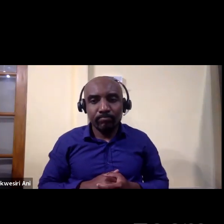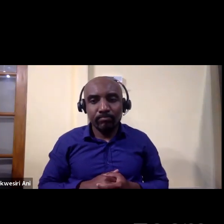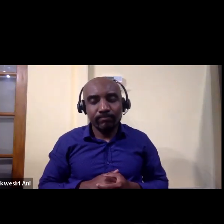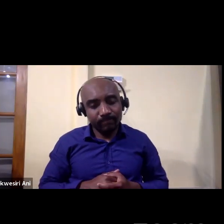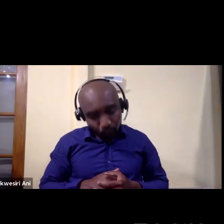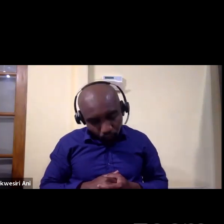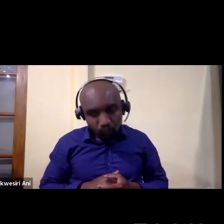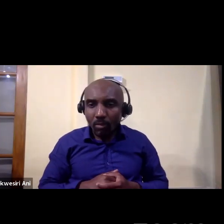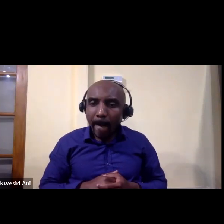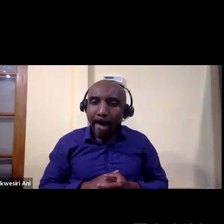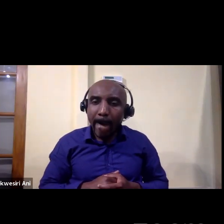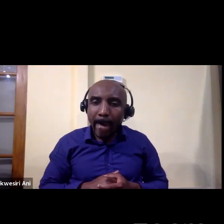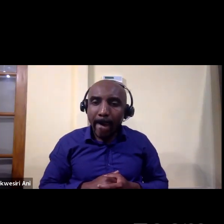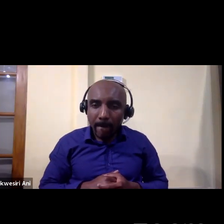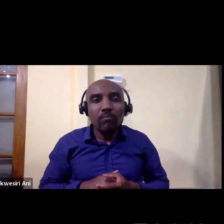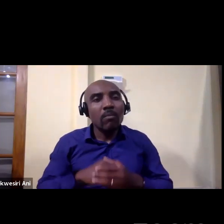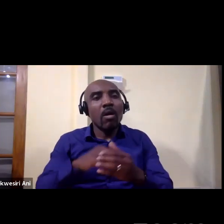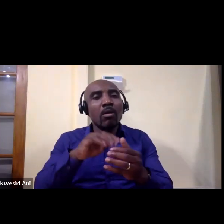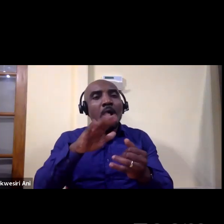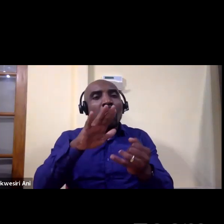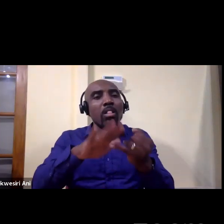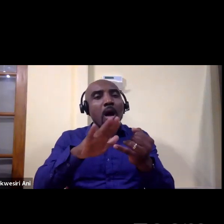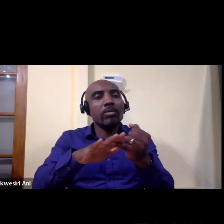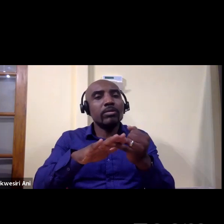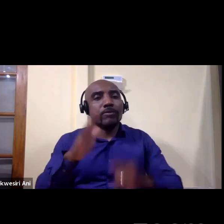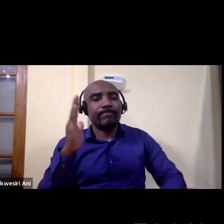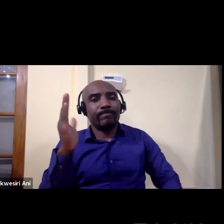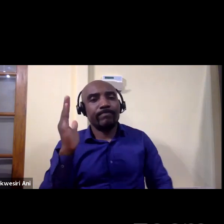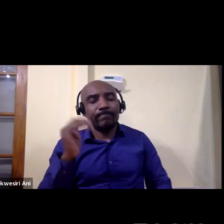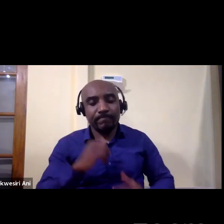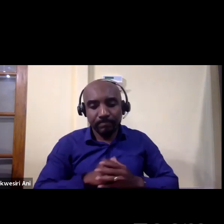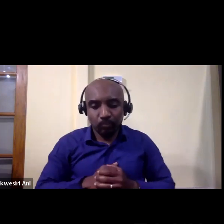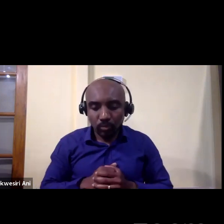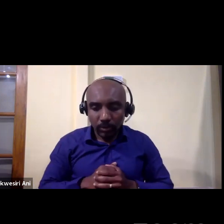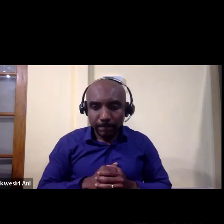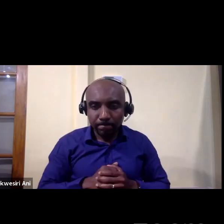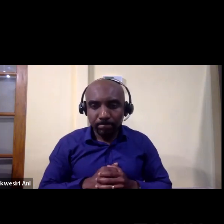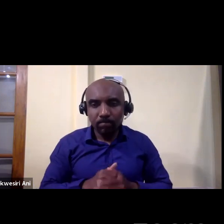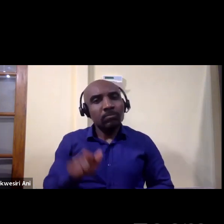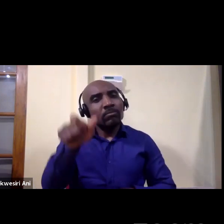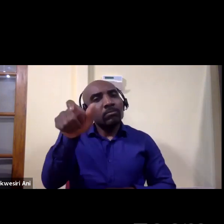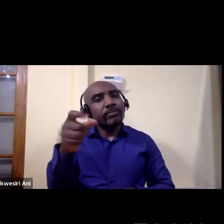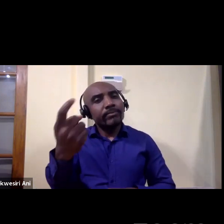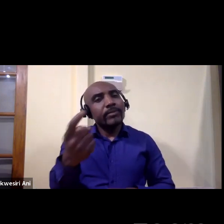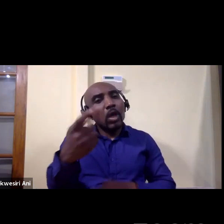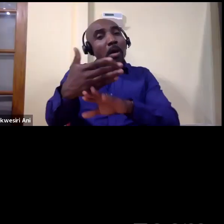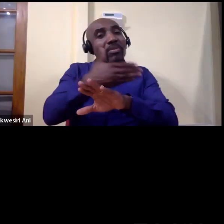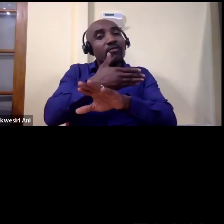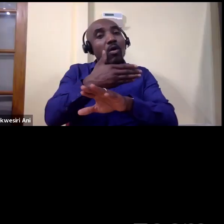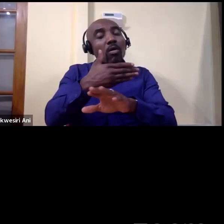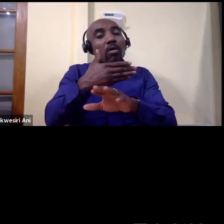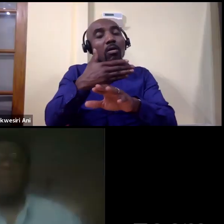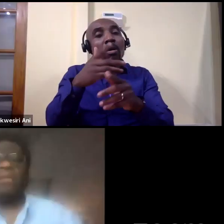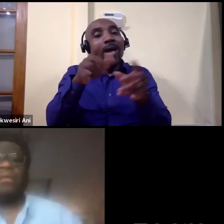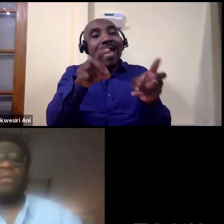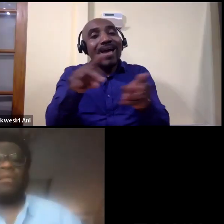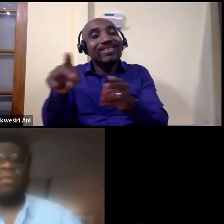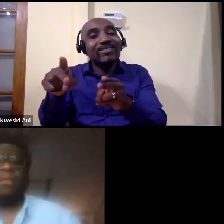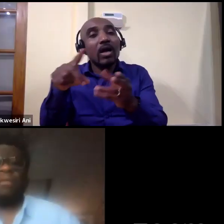So our final guest tonight is a former editor and US correspondent at The